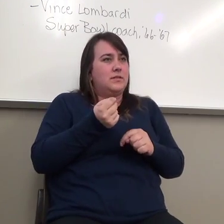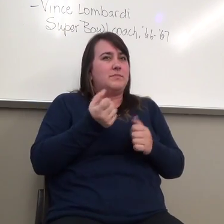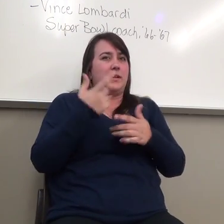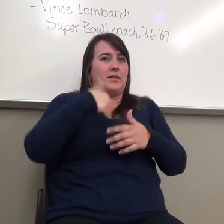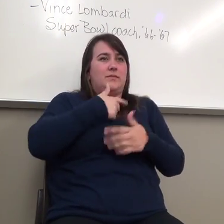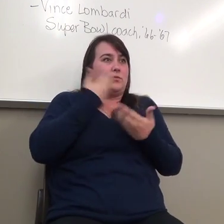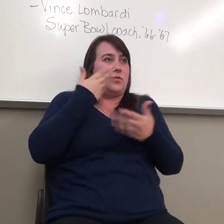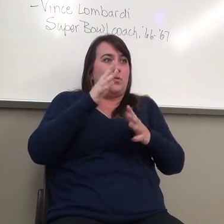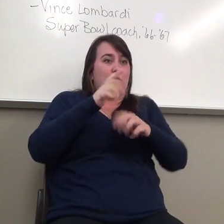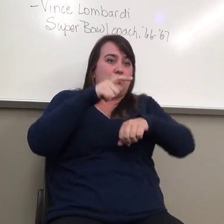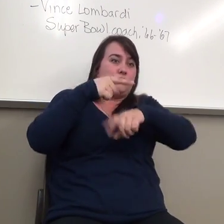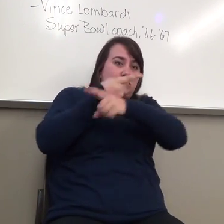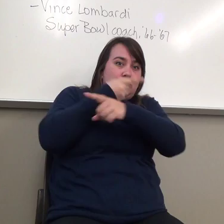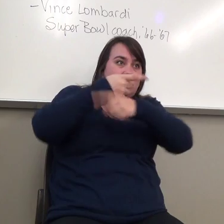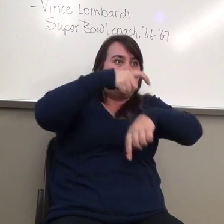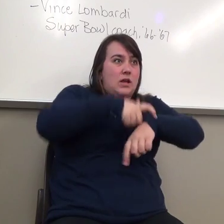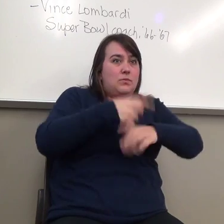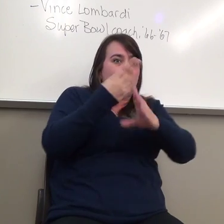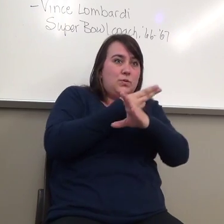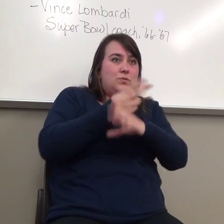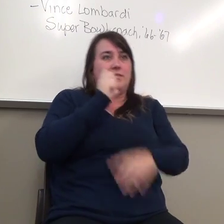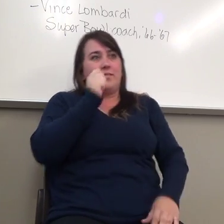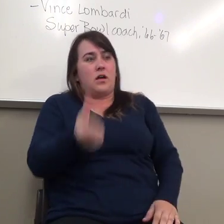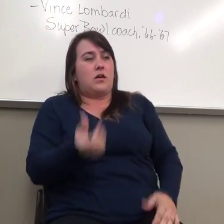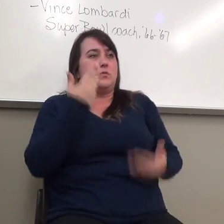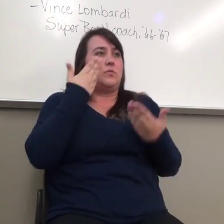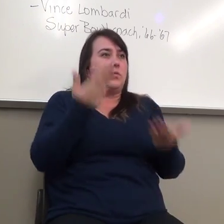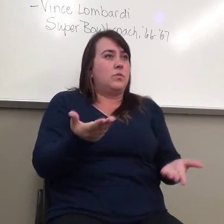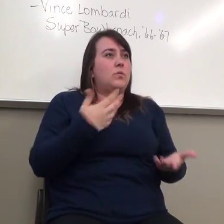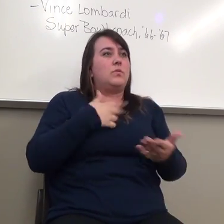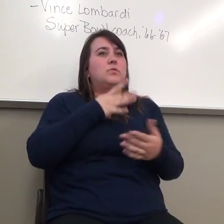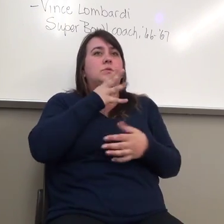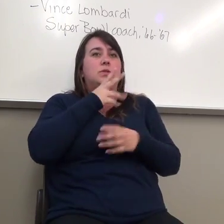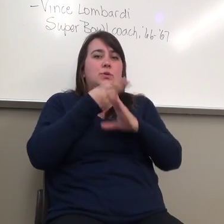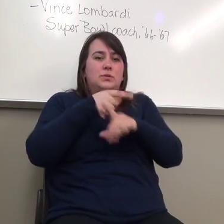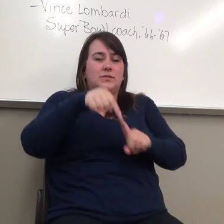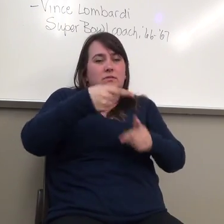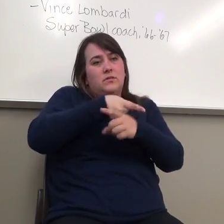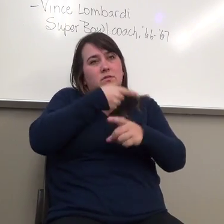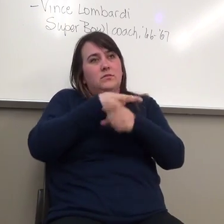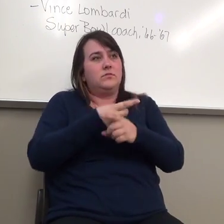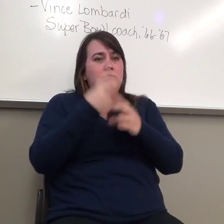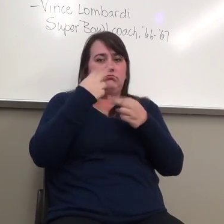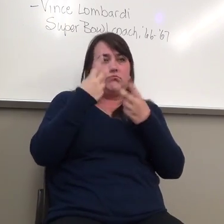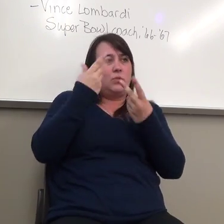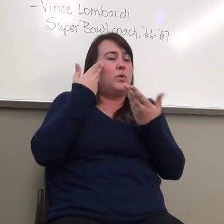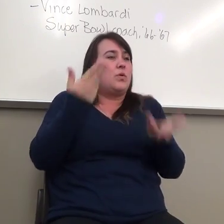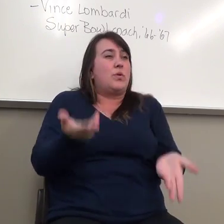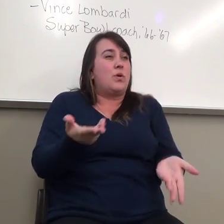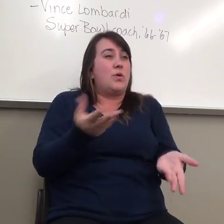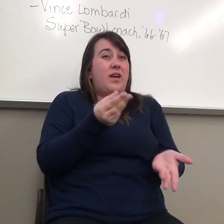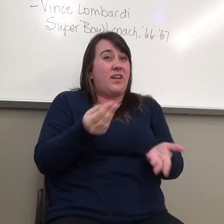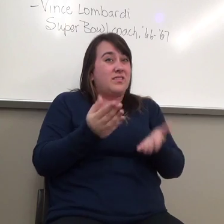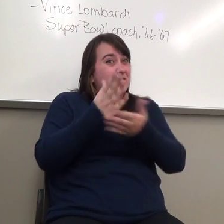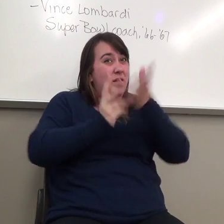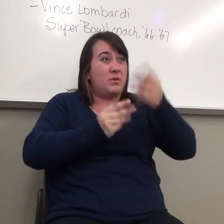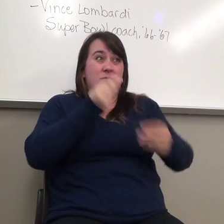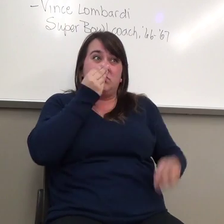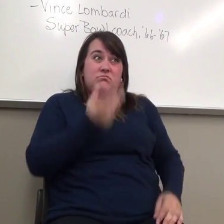those times are anymore or exactly what speaking and acting correctly mean, and worse, they don't care. So that's more my approach